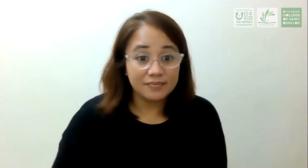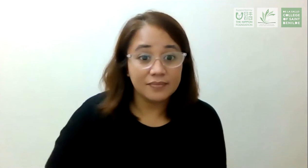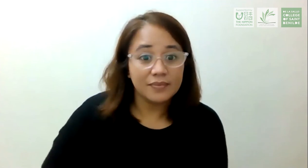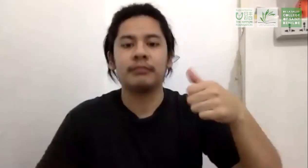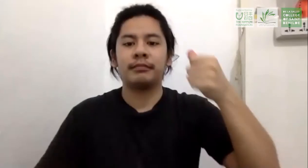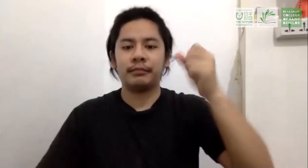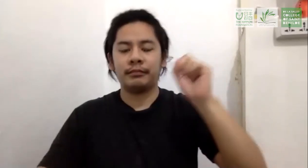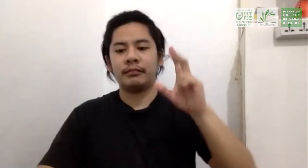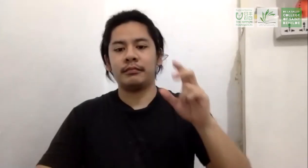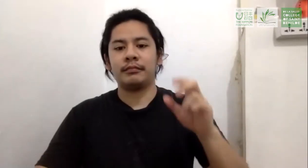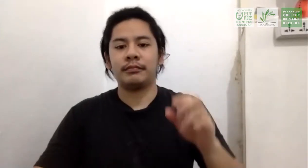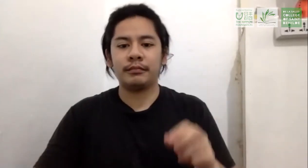Yes, Jacques.